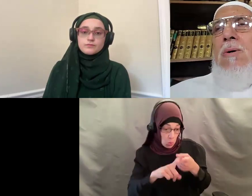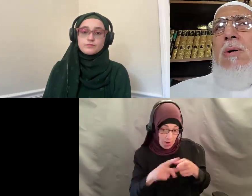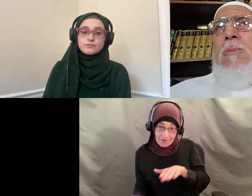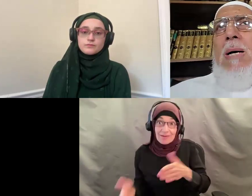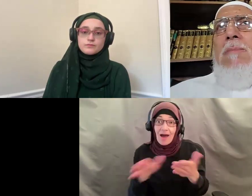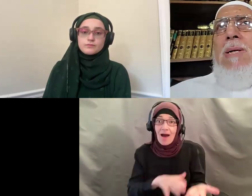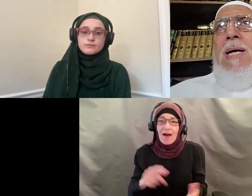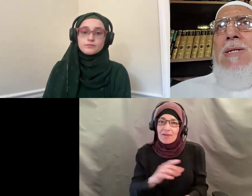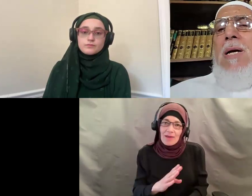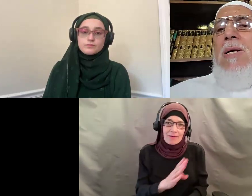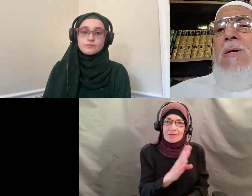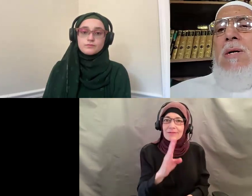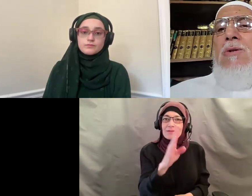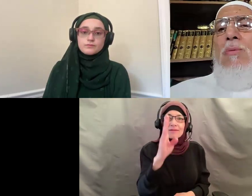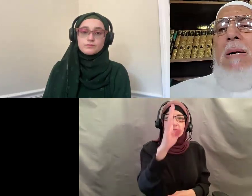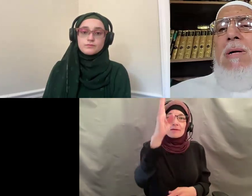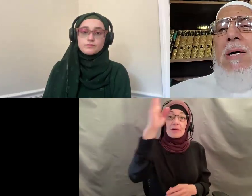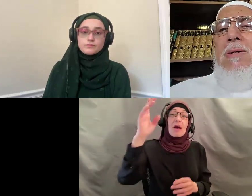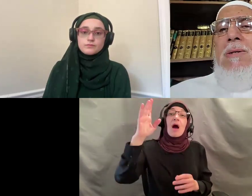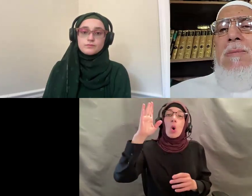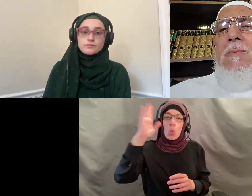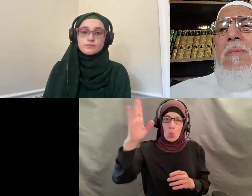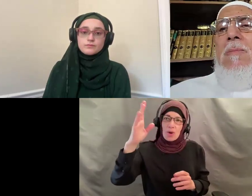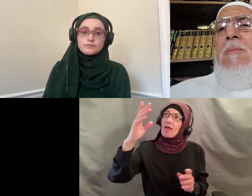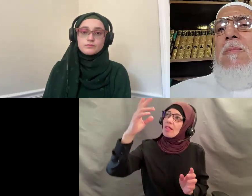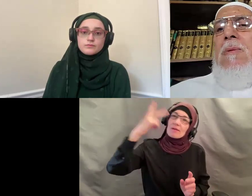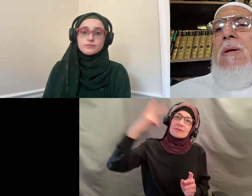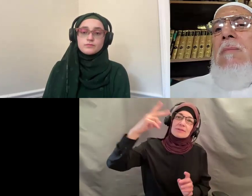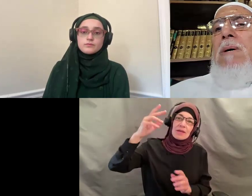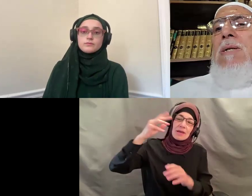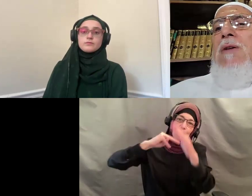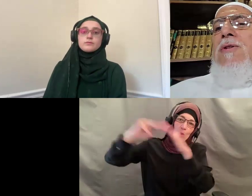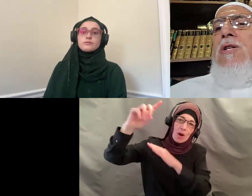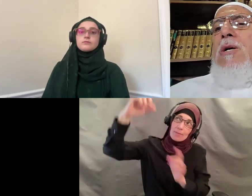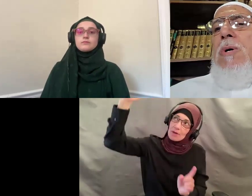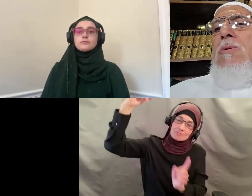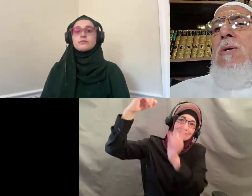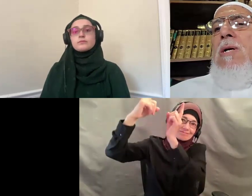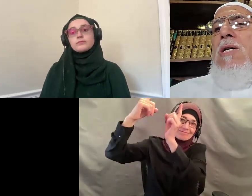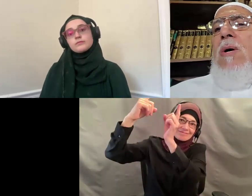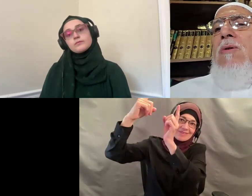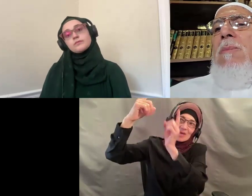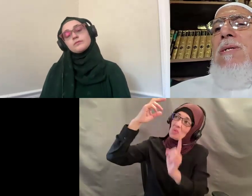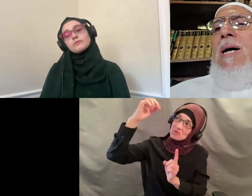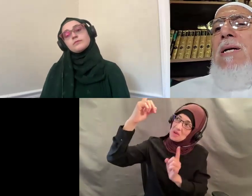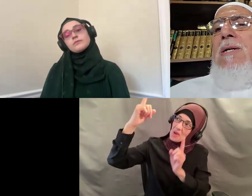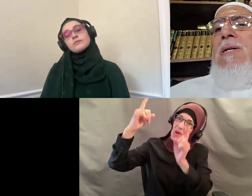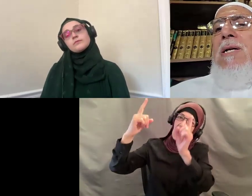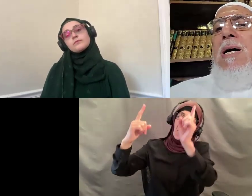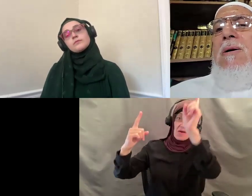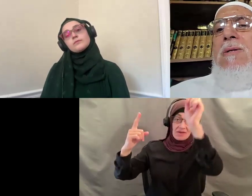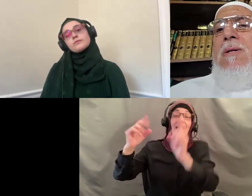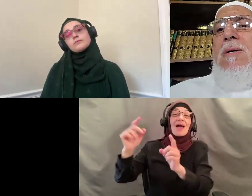you, O Muhammad, as they enter into paradise. But if such a person is one of the